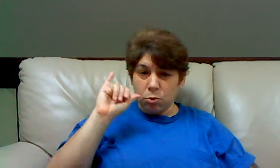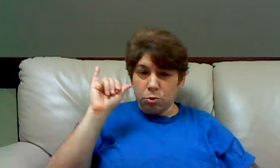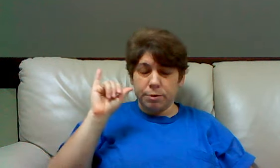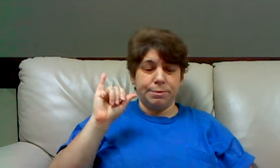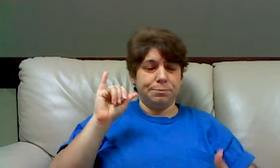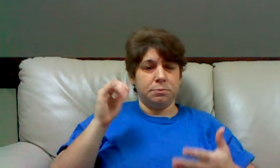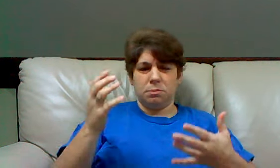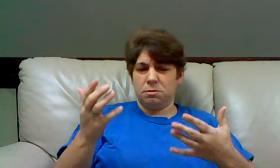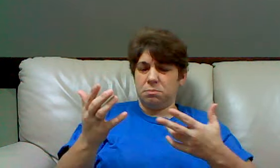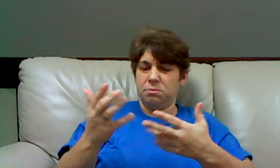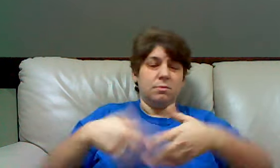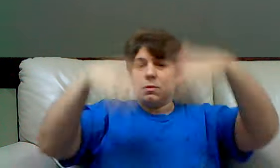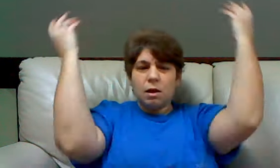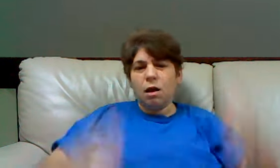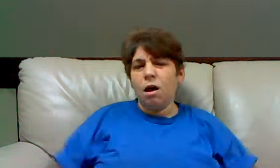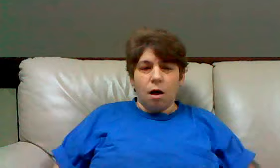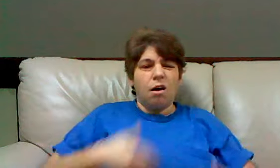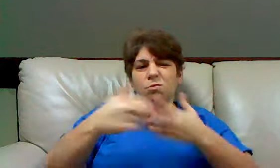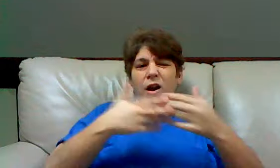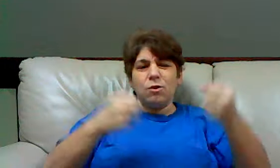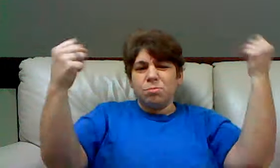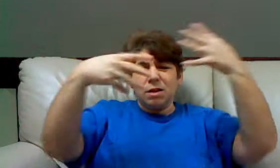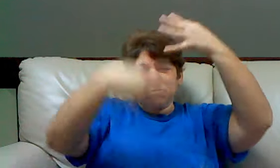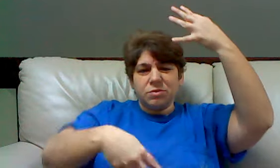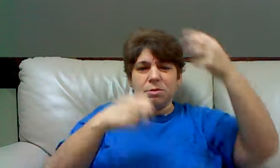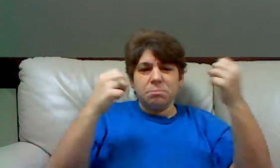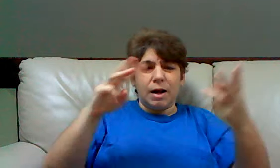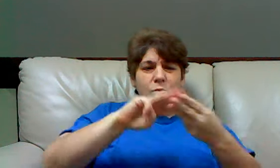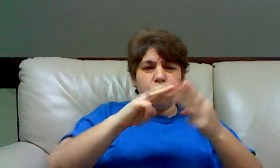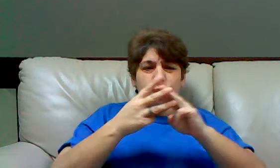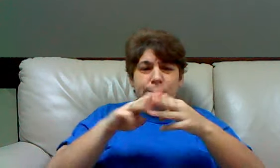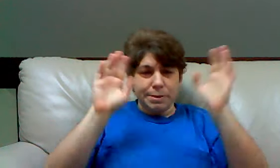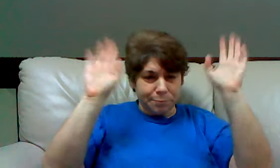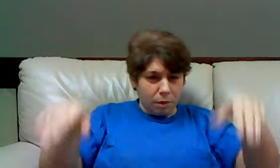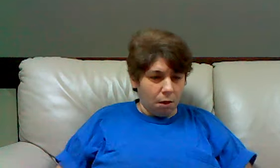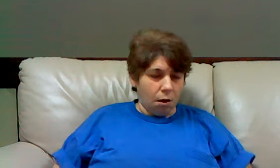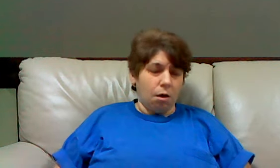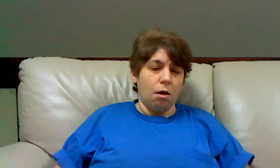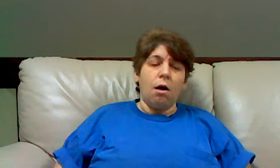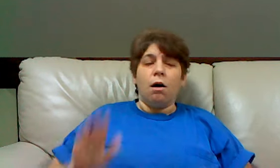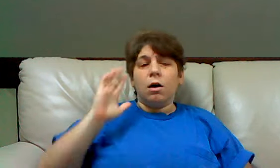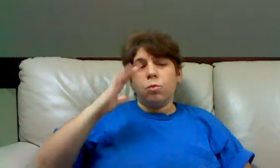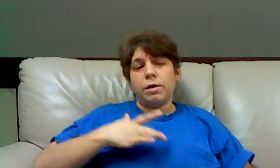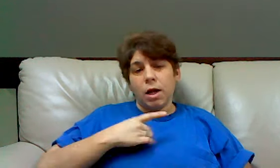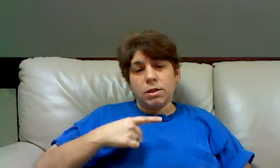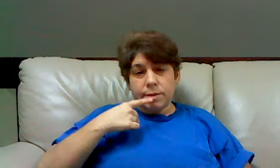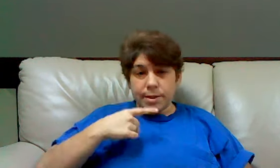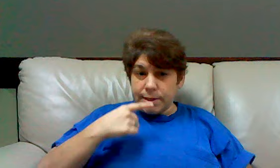slice it, then sprinkle it with sea salt, and serve it hot. For a taste that's as real as a potato. Wendy's new natural cut fries with sea salt.